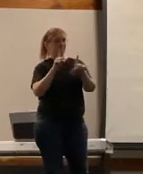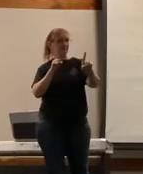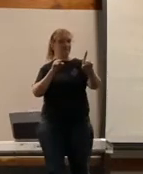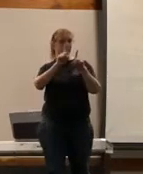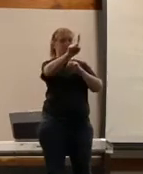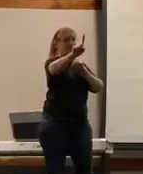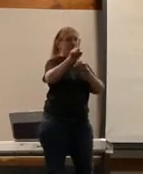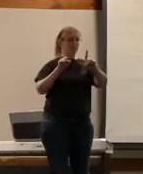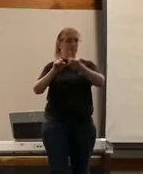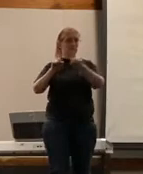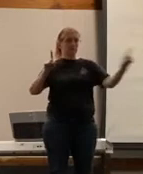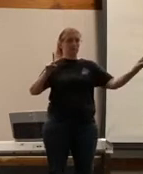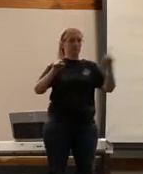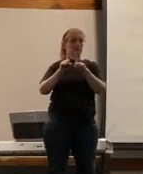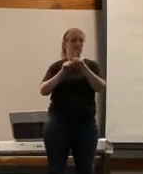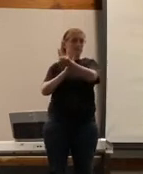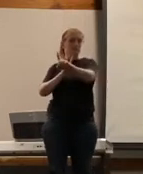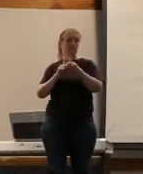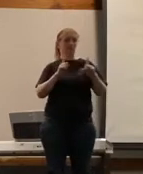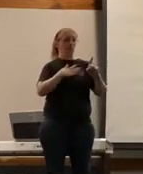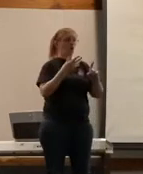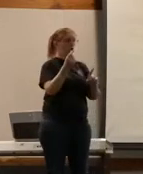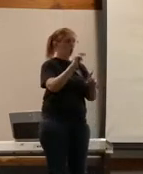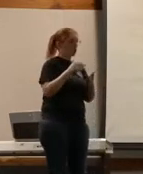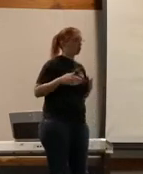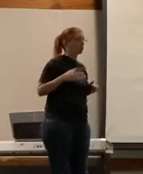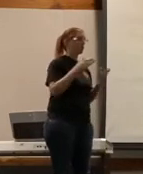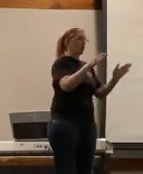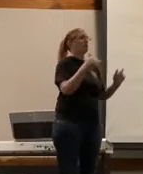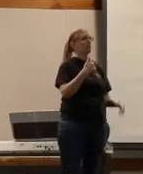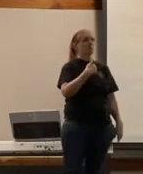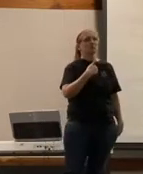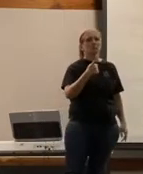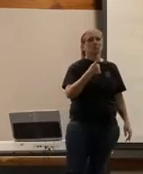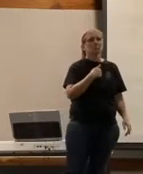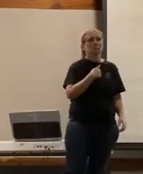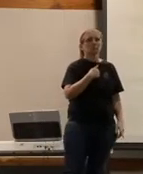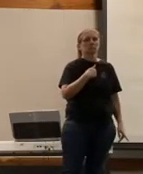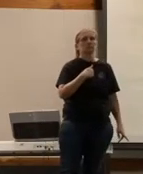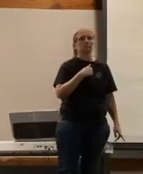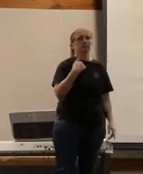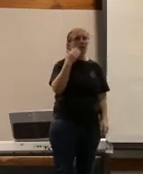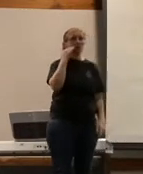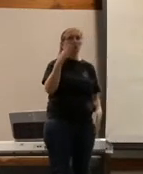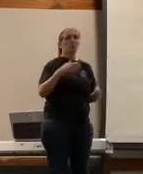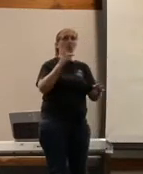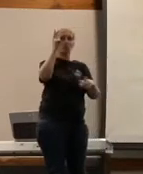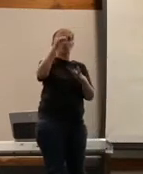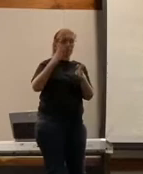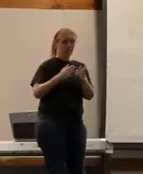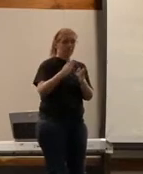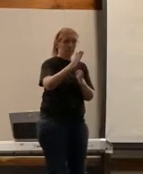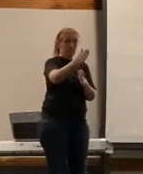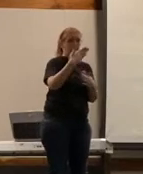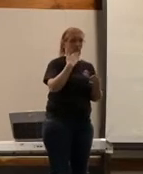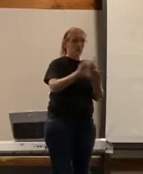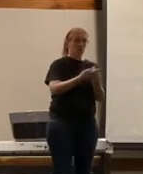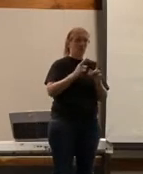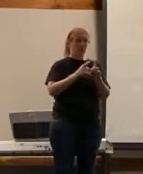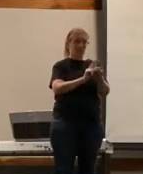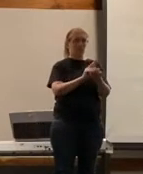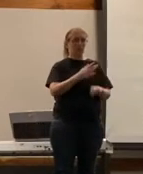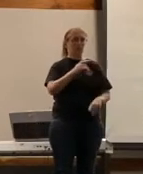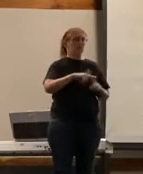We decide that we're going to make our own road, Lord. I know that the road that you paved is with good intentions, but mine has